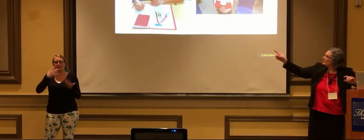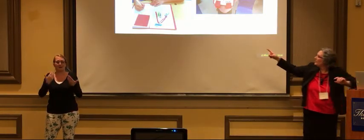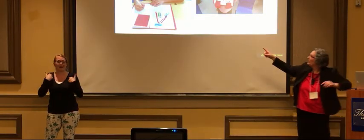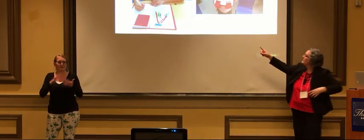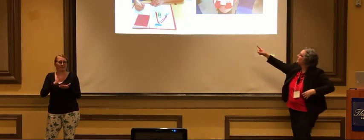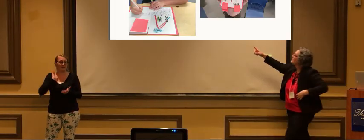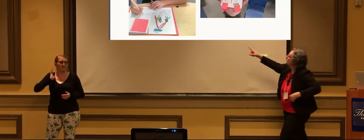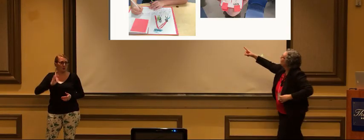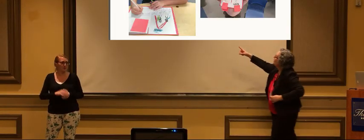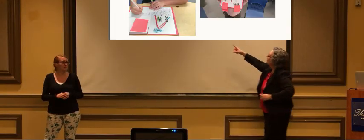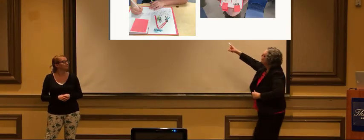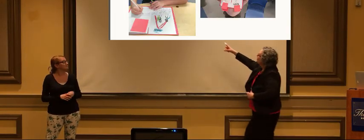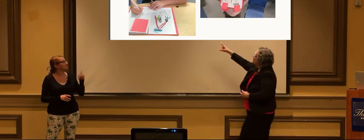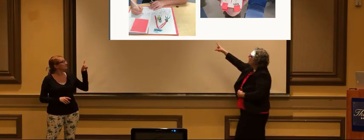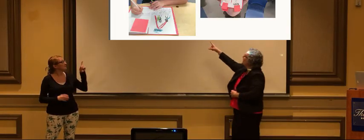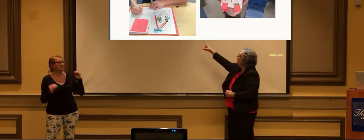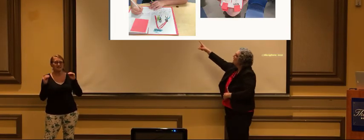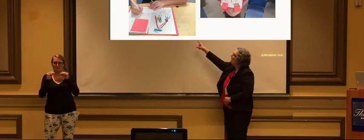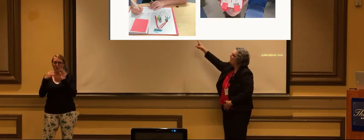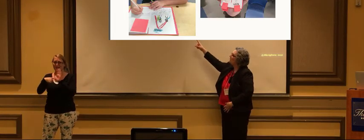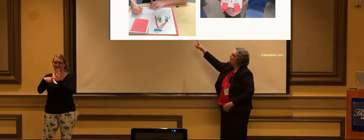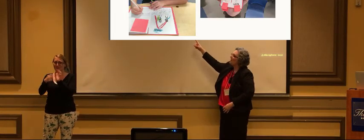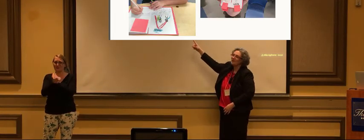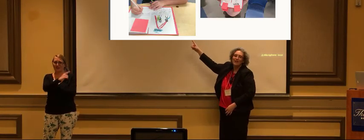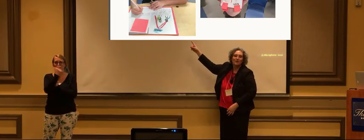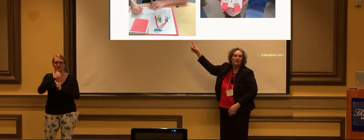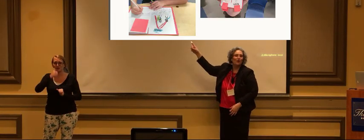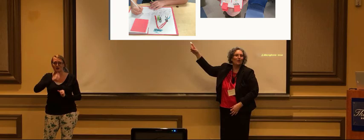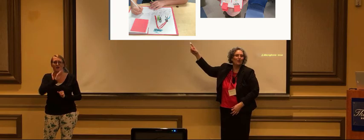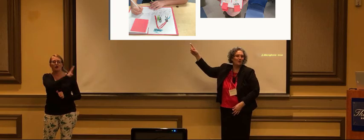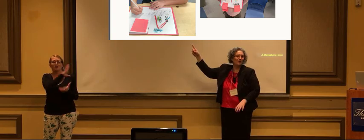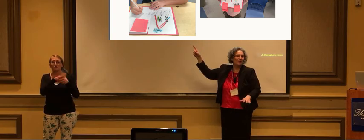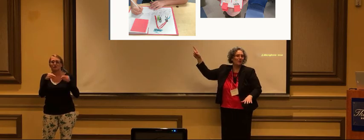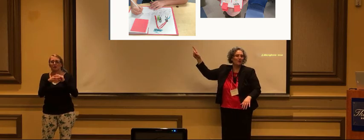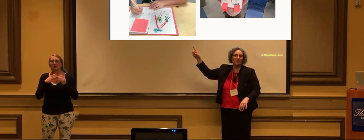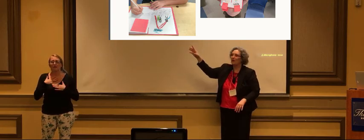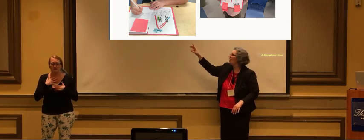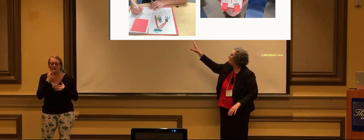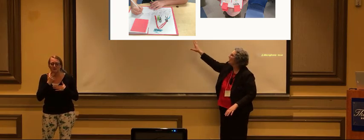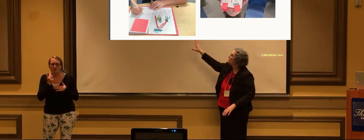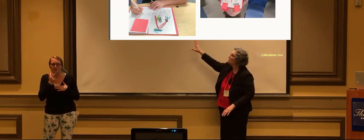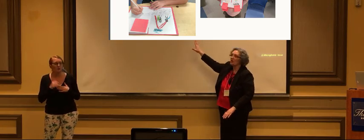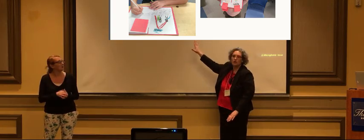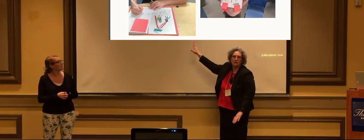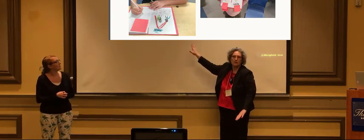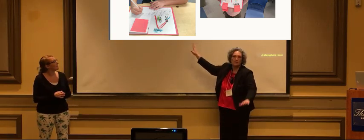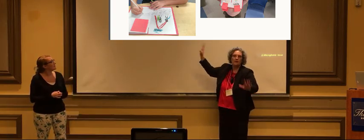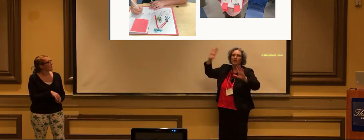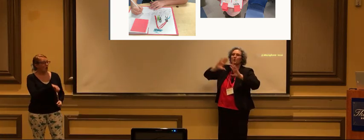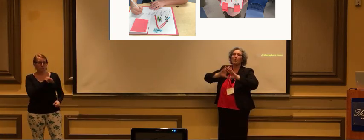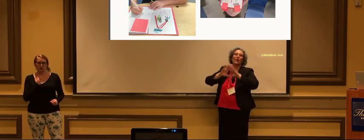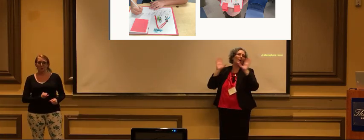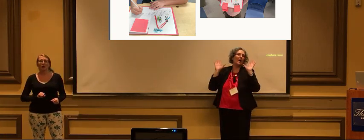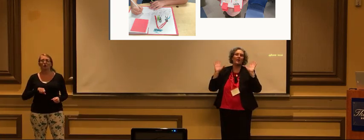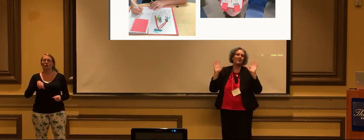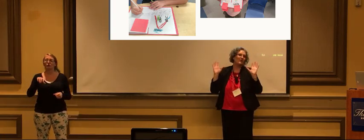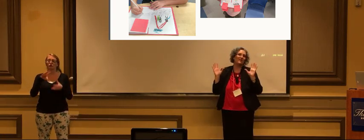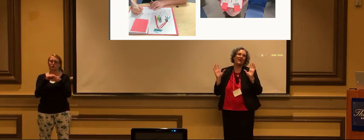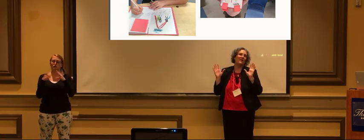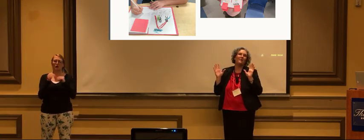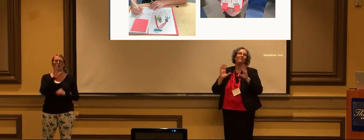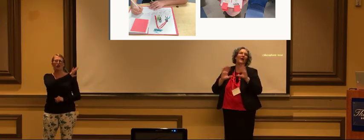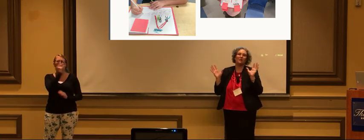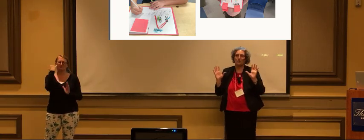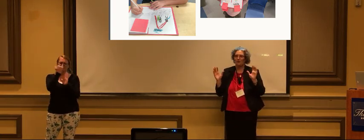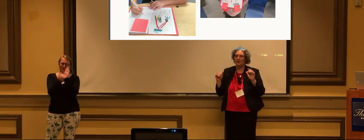Here's some more examples of this little girl. Her story, oh gosh, it was so cute. It was a super story. Her illustrations were